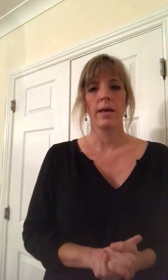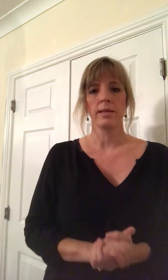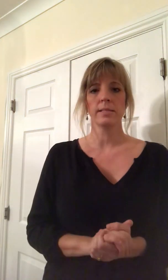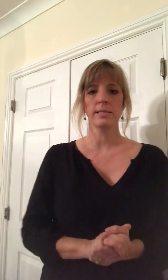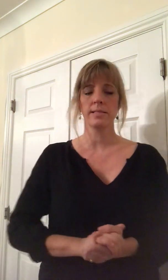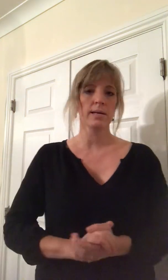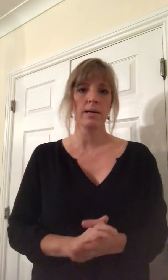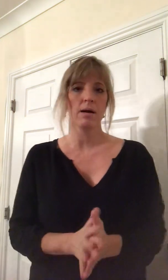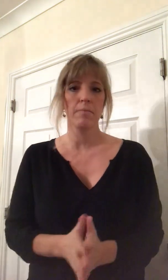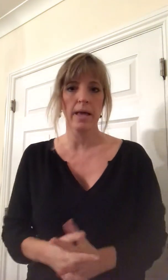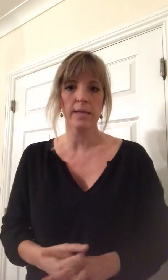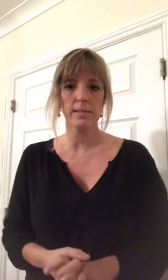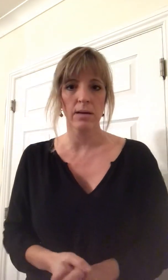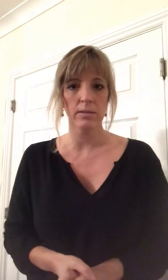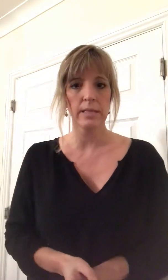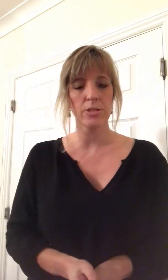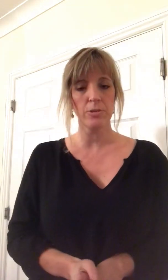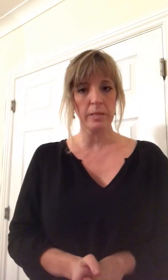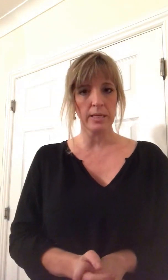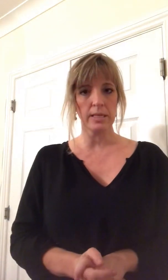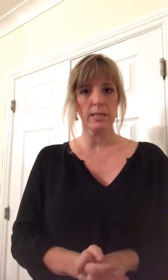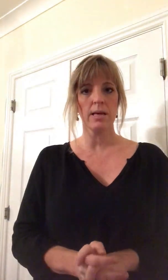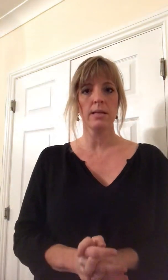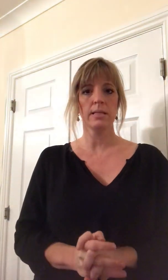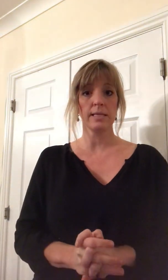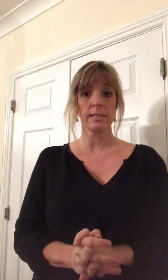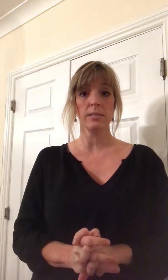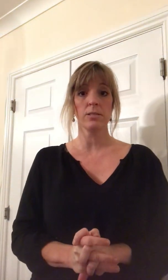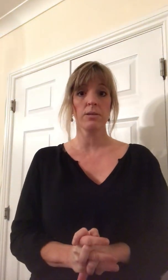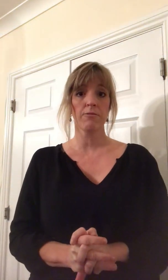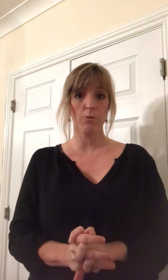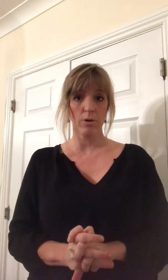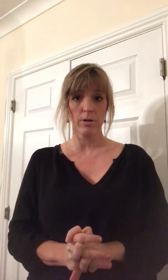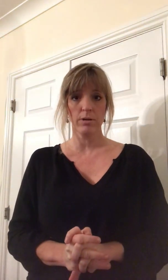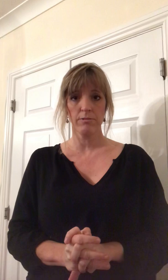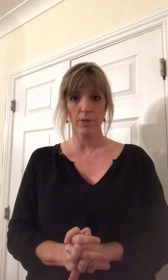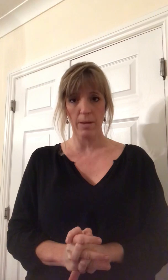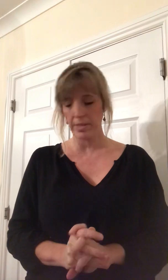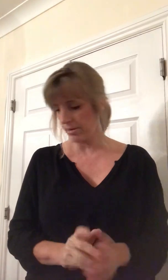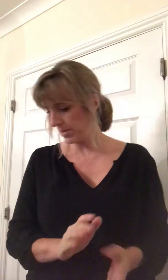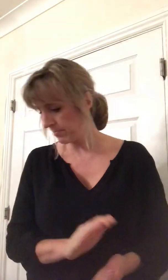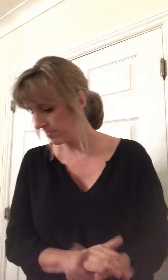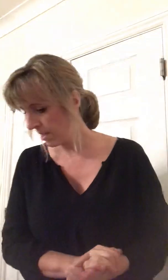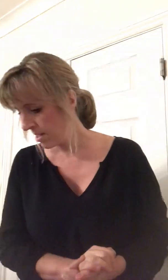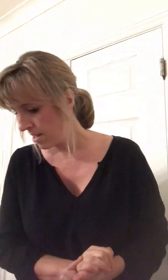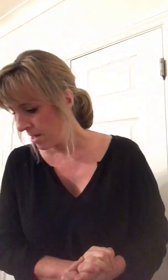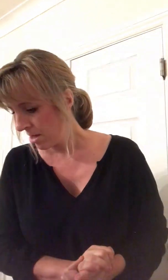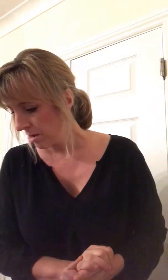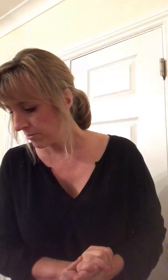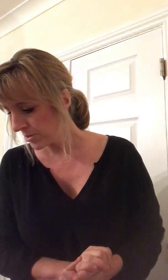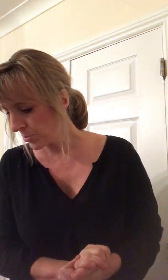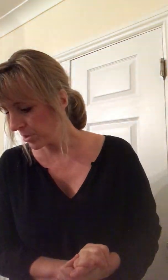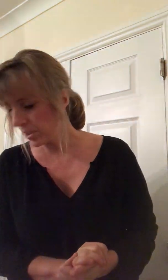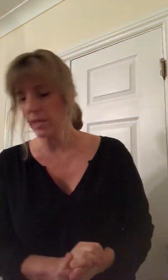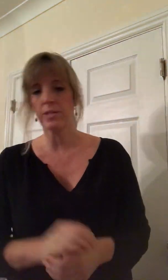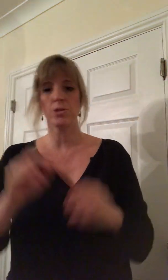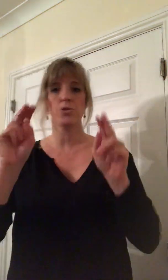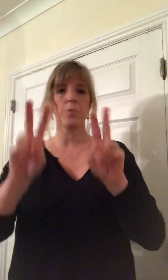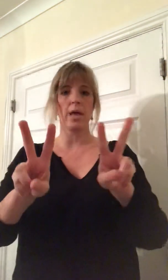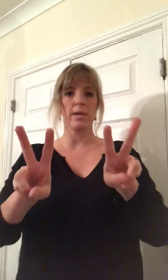Okay, this is the ASL Intermediate Lesson 4 Vocabulary. First word is train.